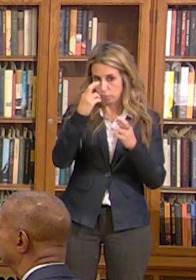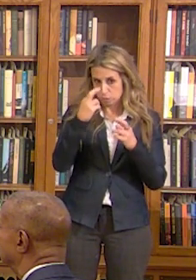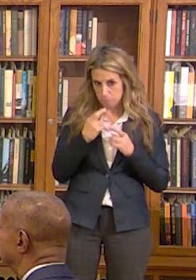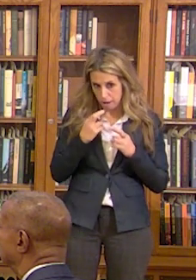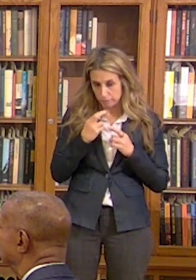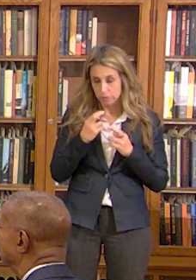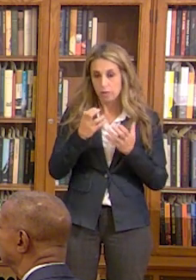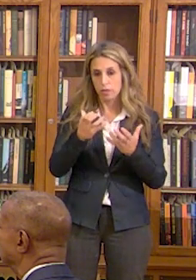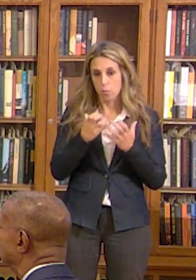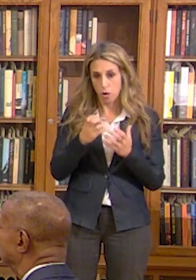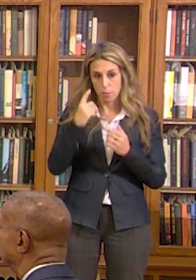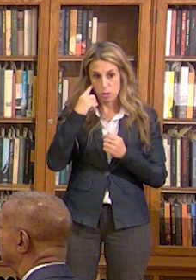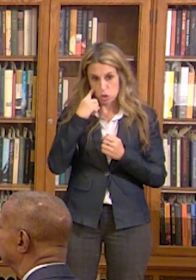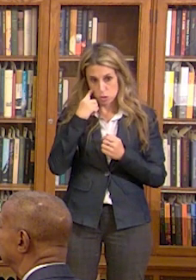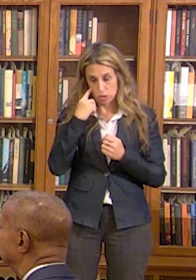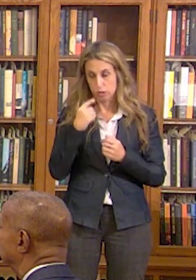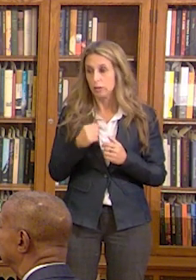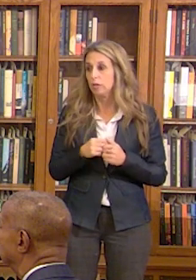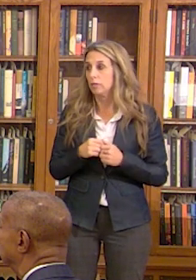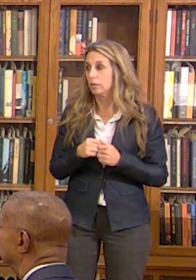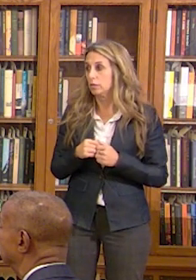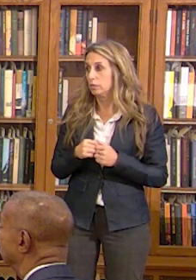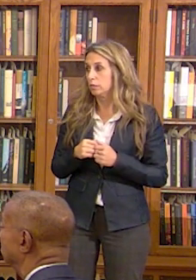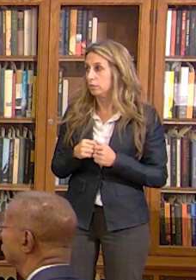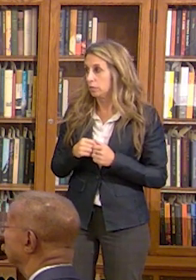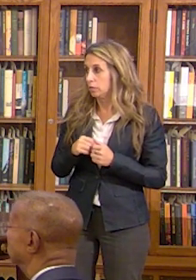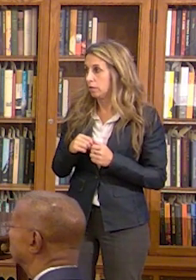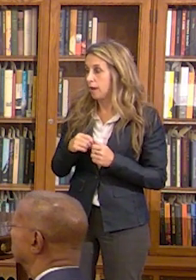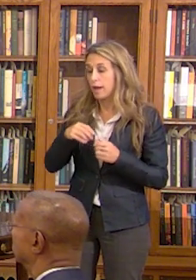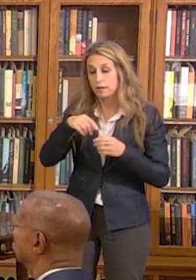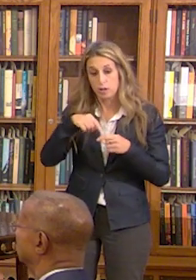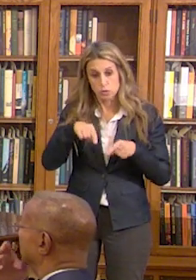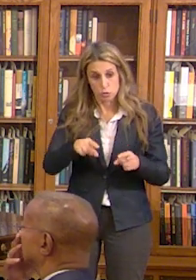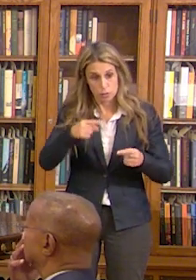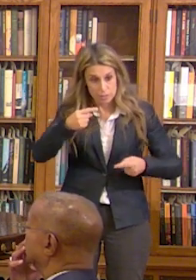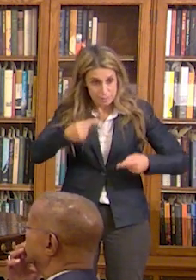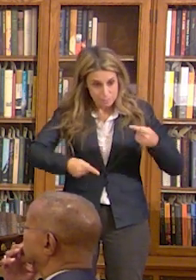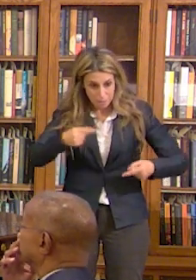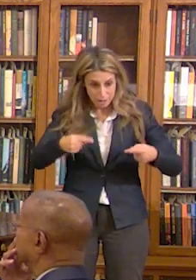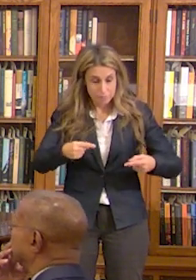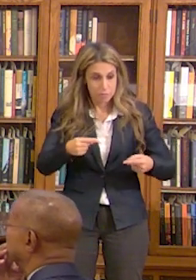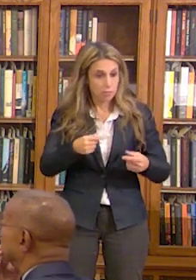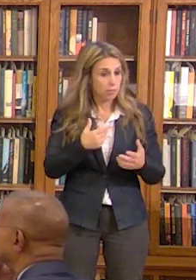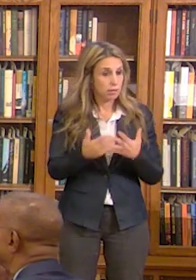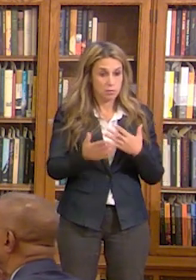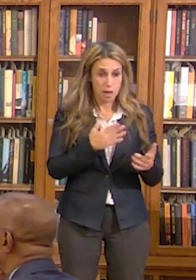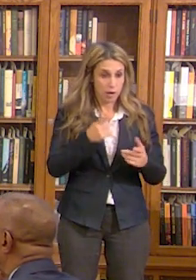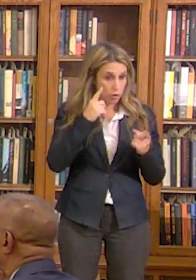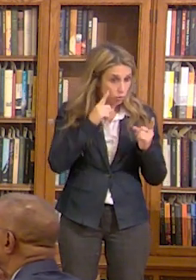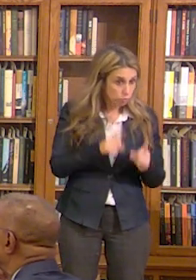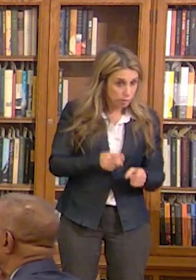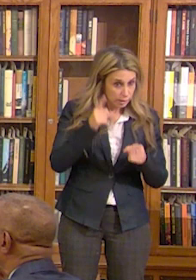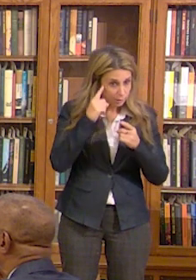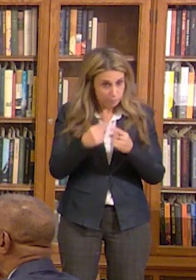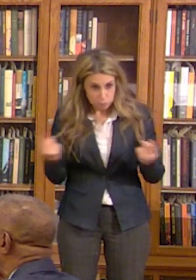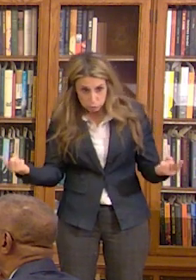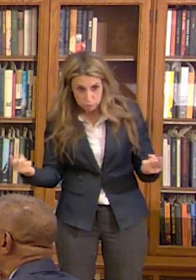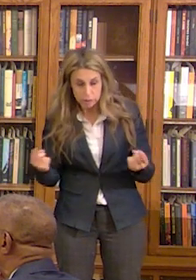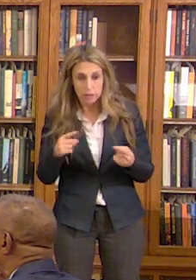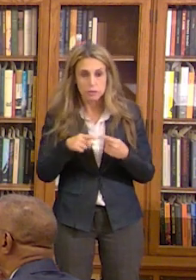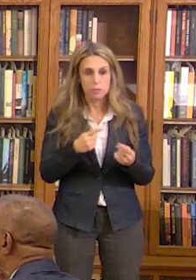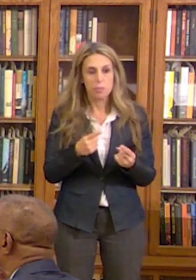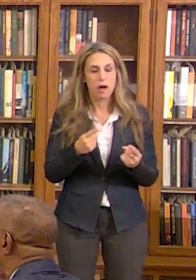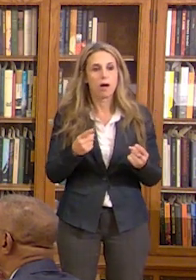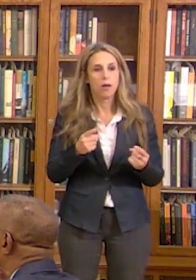to be heard and in any debate whether you agree or disagree it's about hearing the other